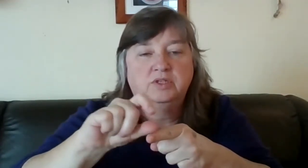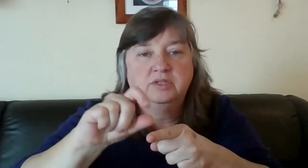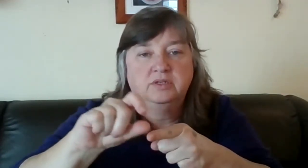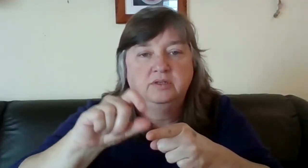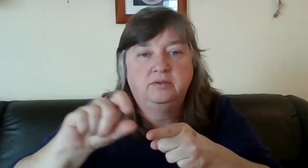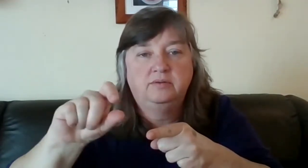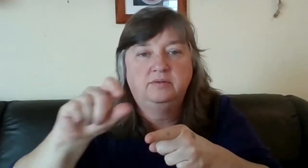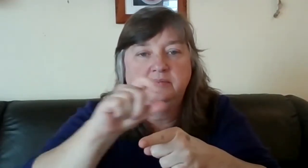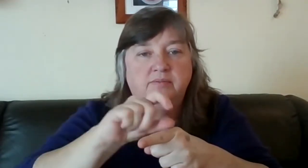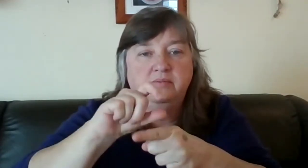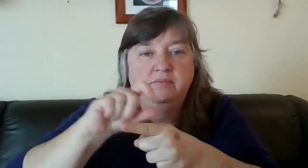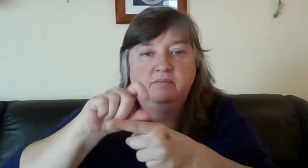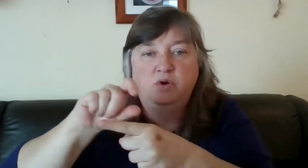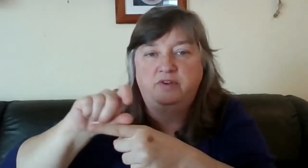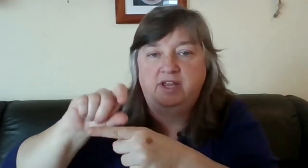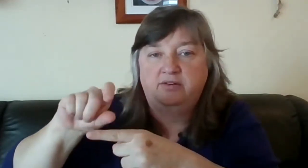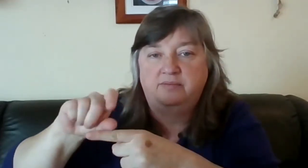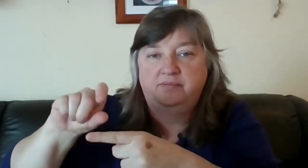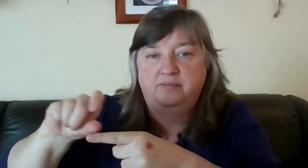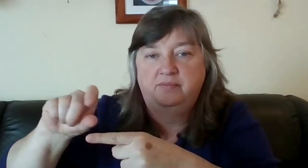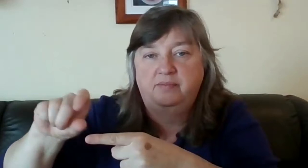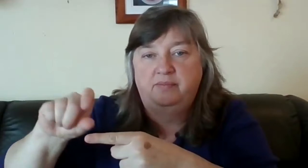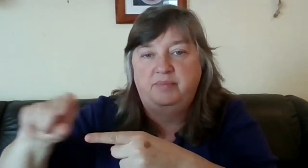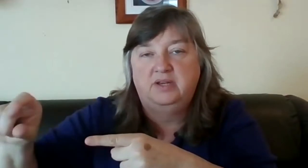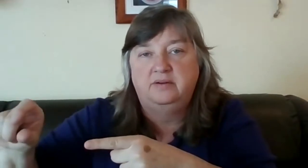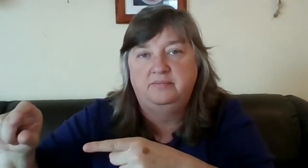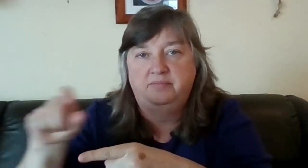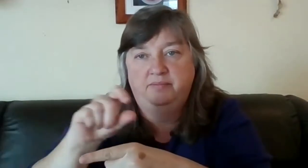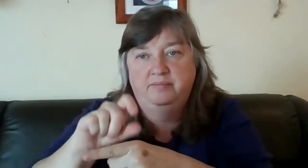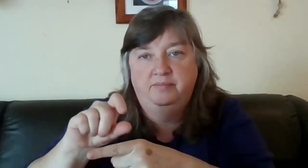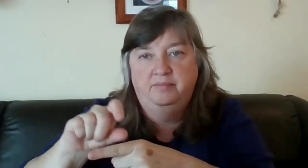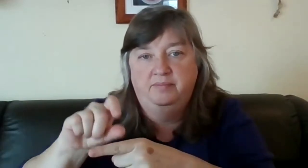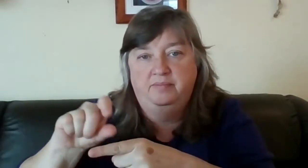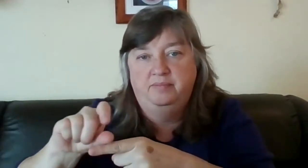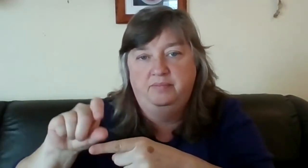just move it down, bean.